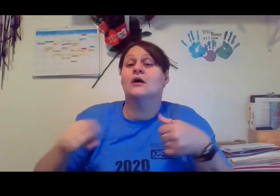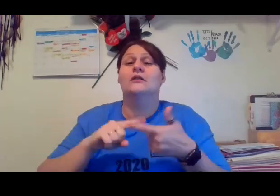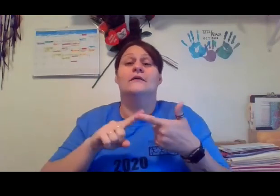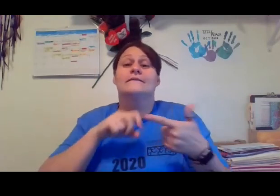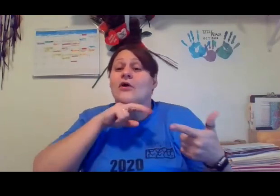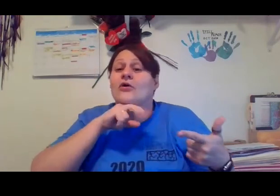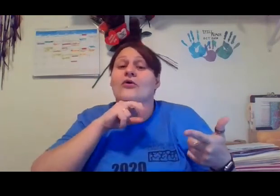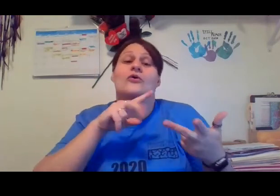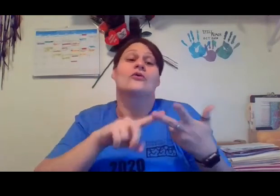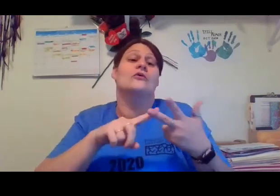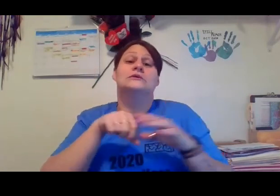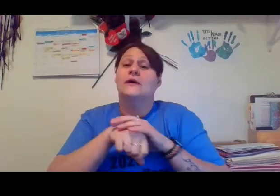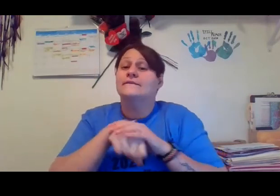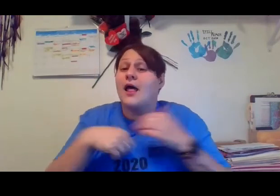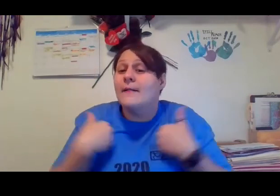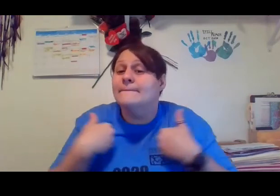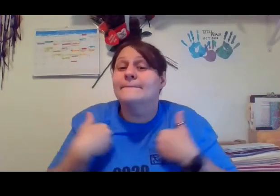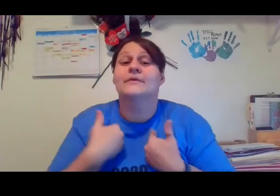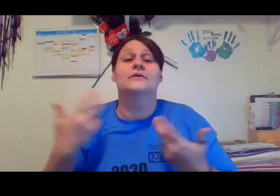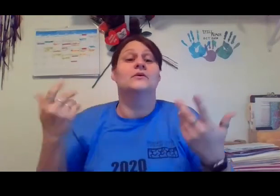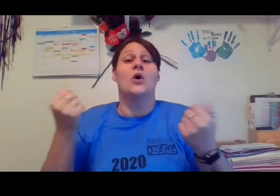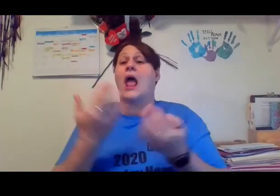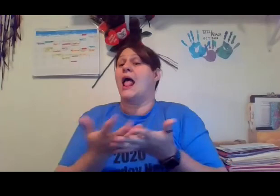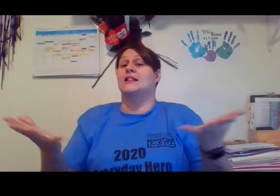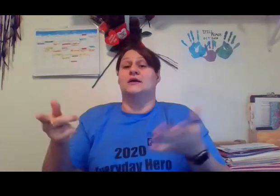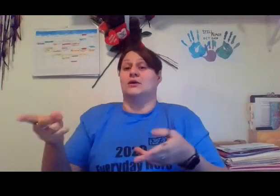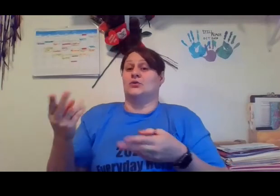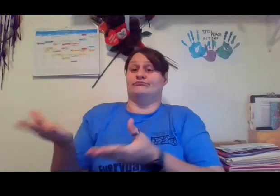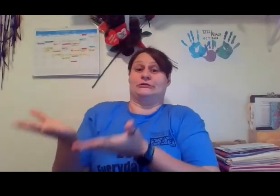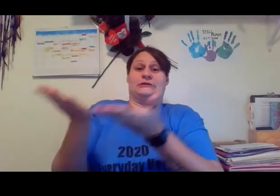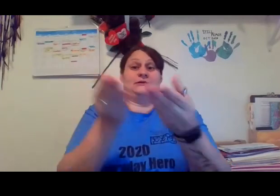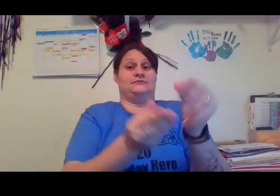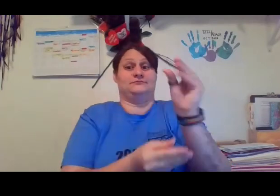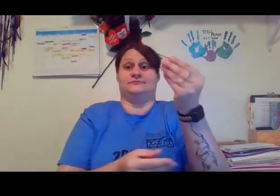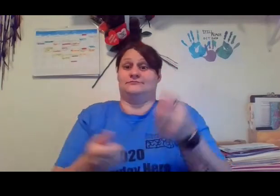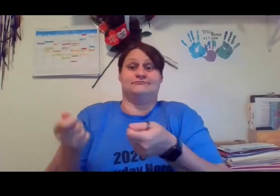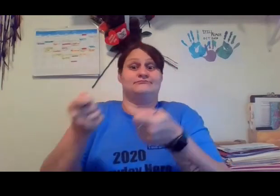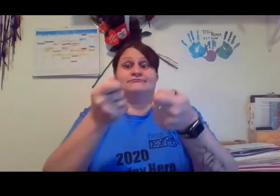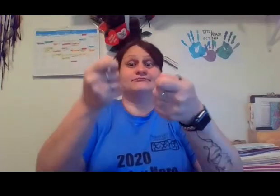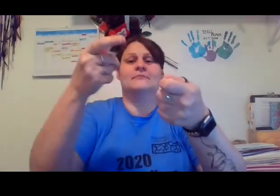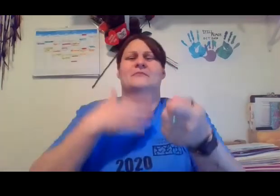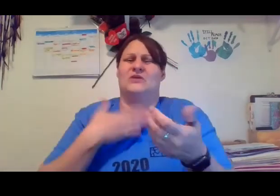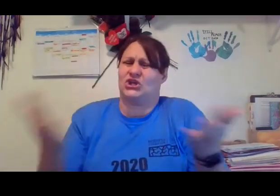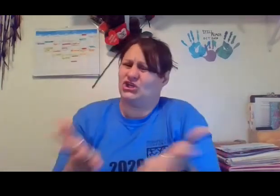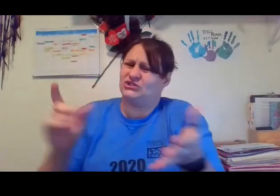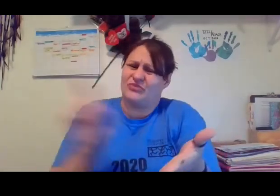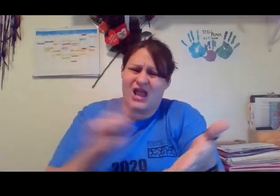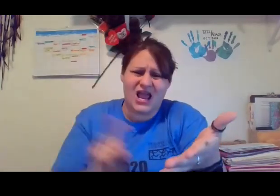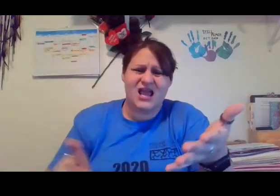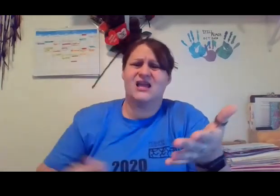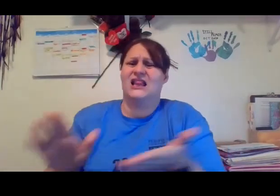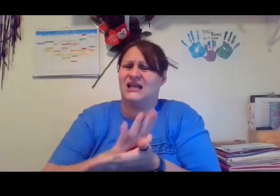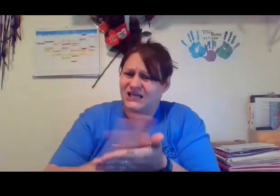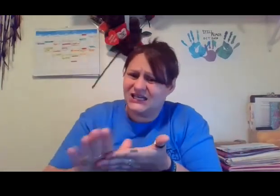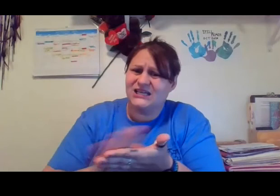him to use wipes. We know that that Kirk loves his stuffed animals. Sometimes he brings them out in the community.